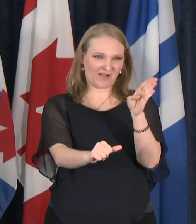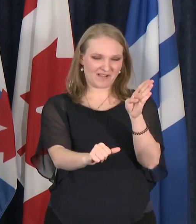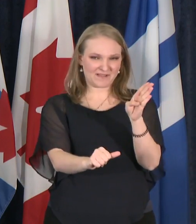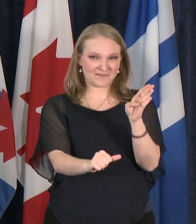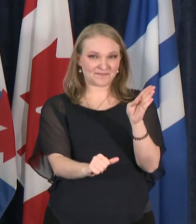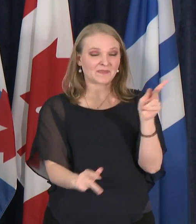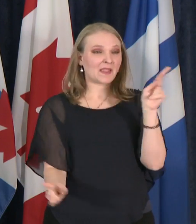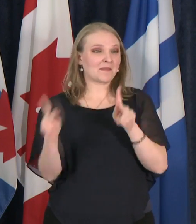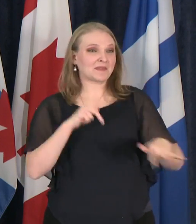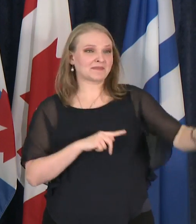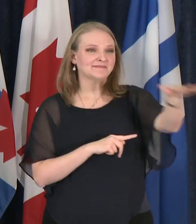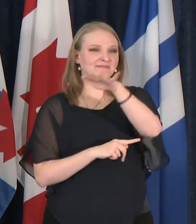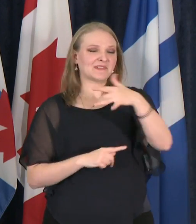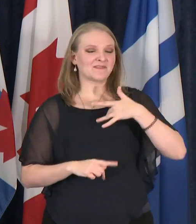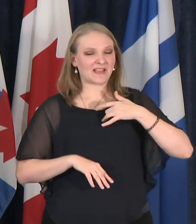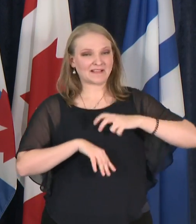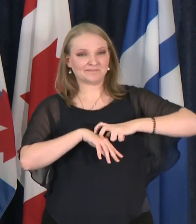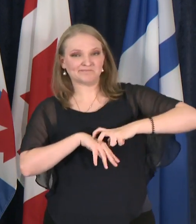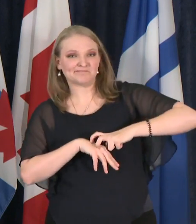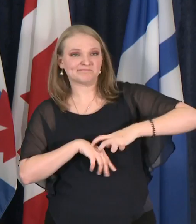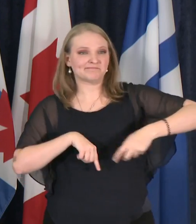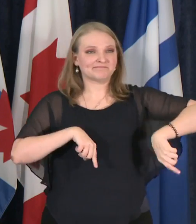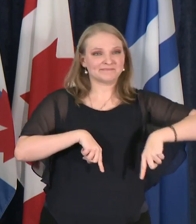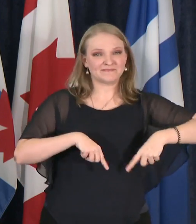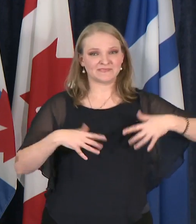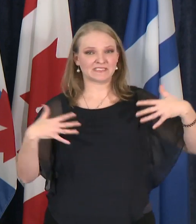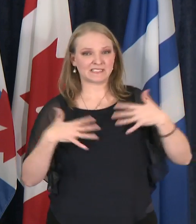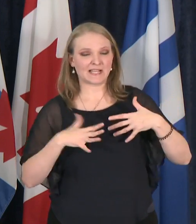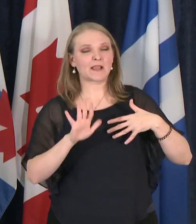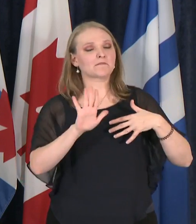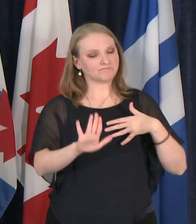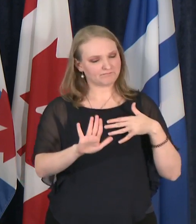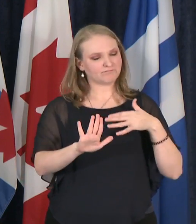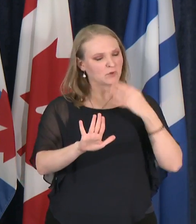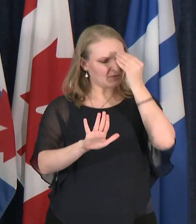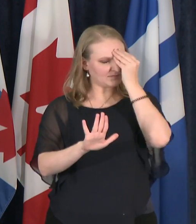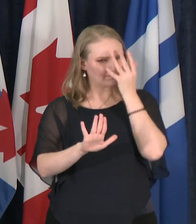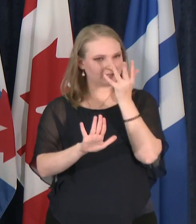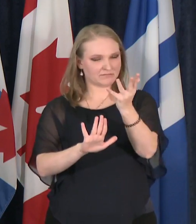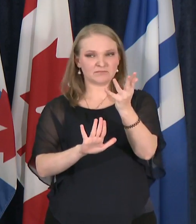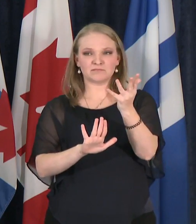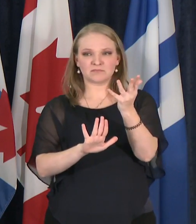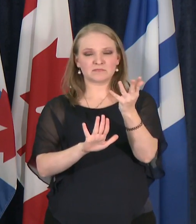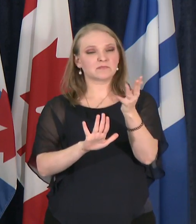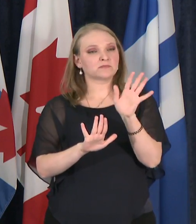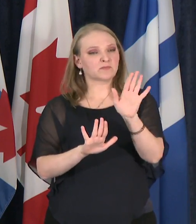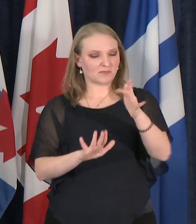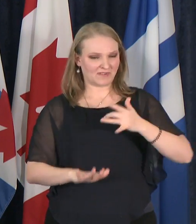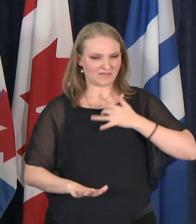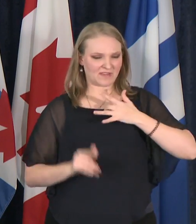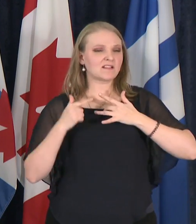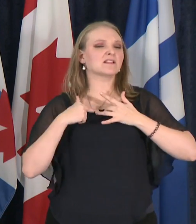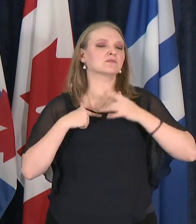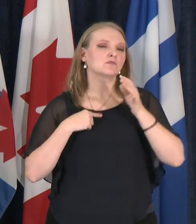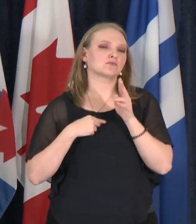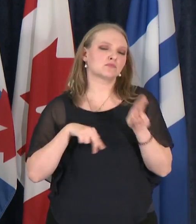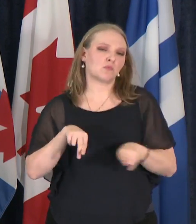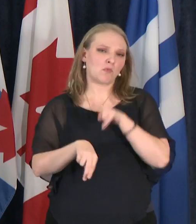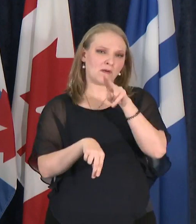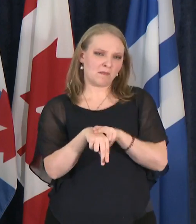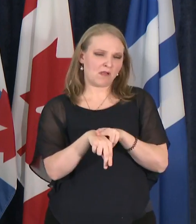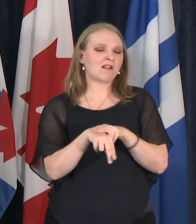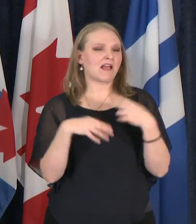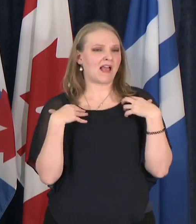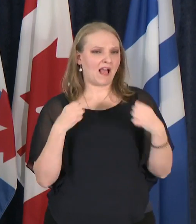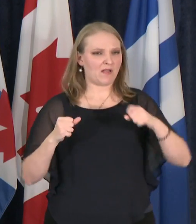both anxious and scared. I want you to know that these are normal and healthy responses to a very